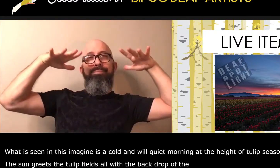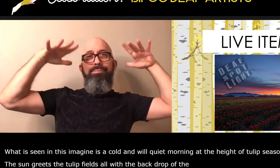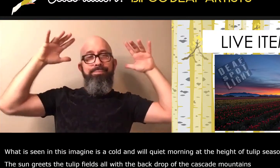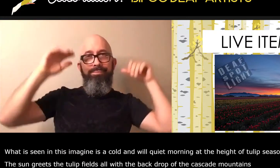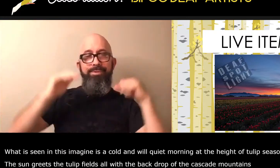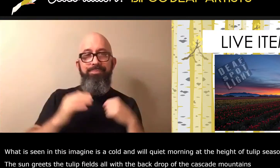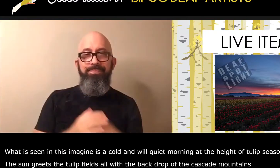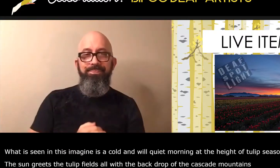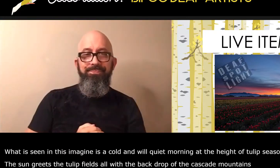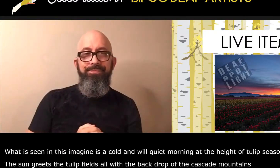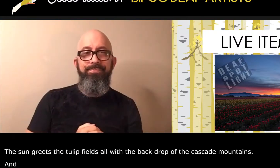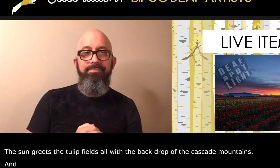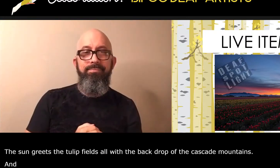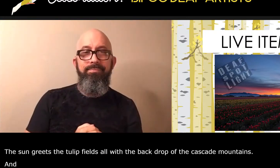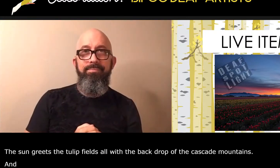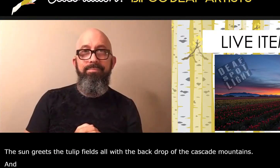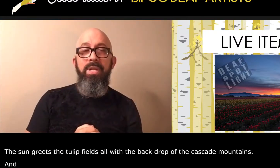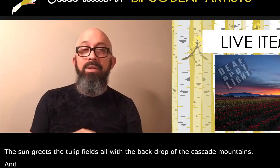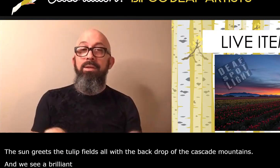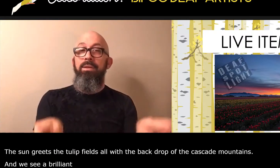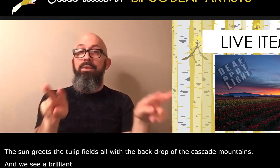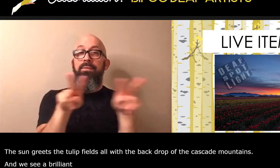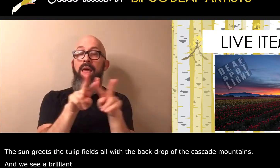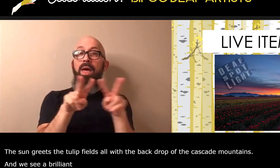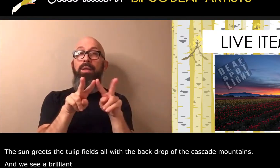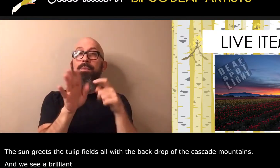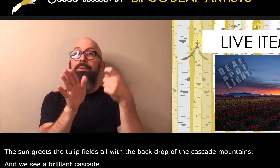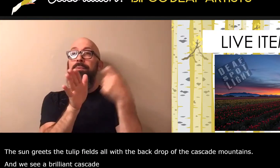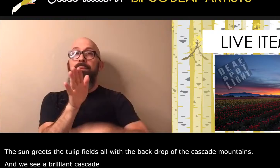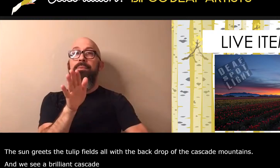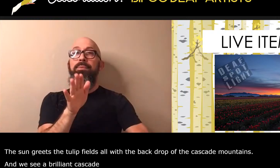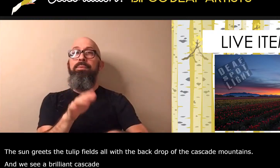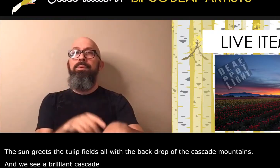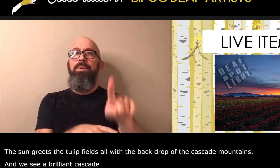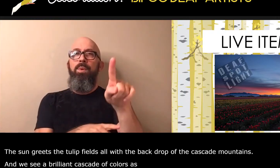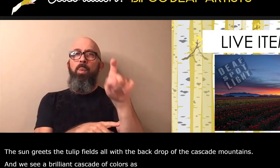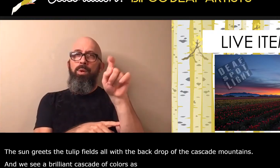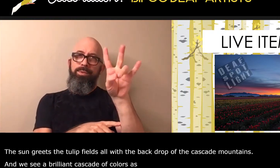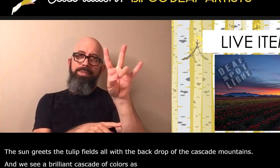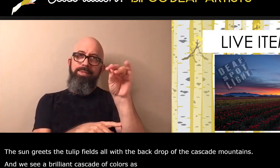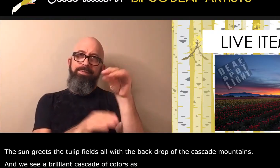And we see a brilliant cascade of colors as the sun rises.